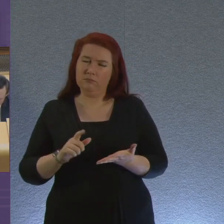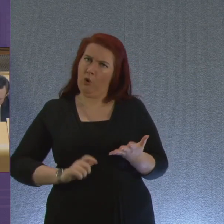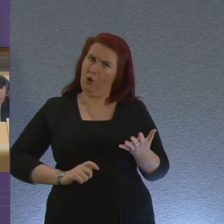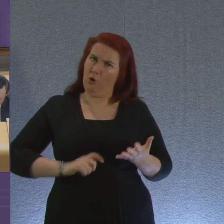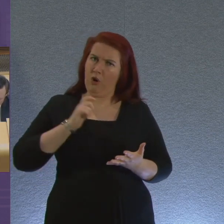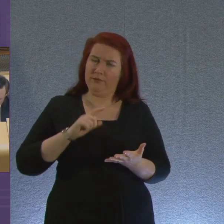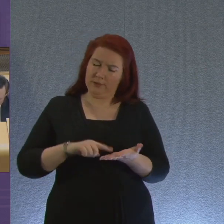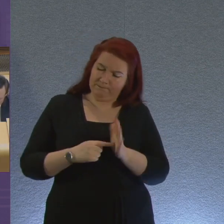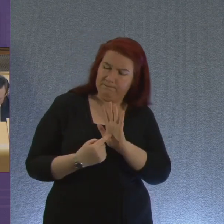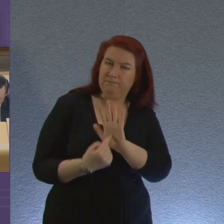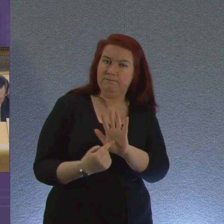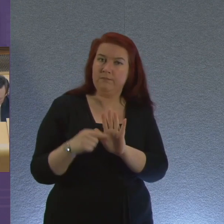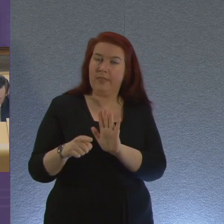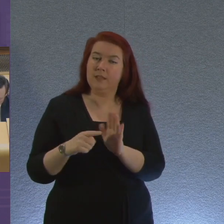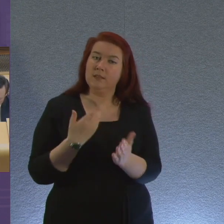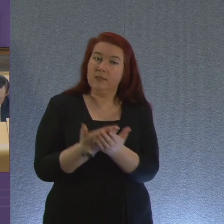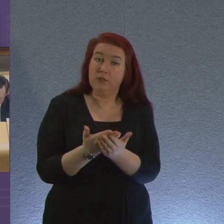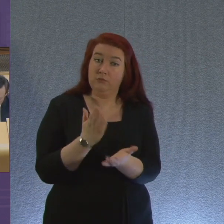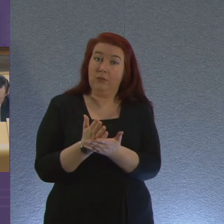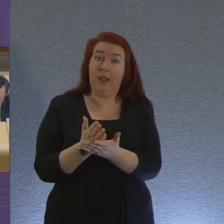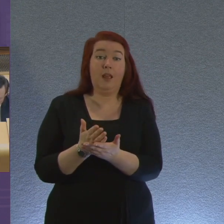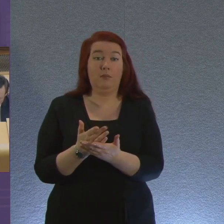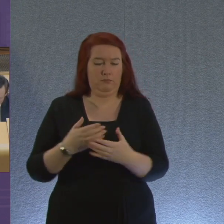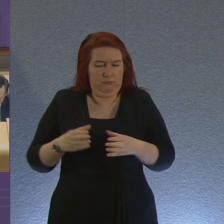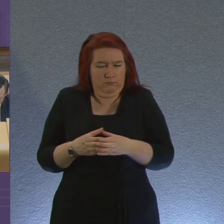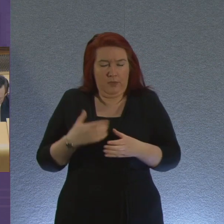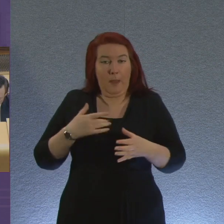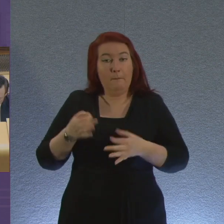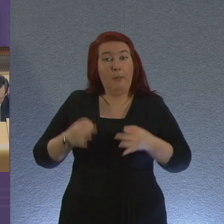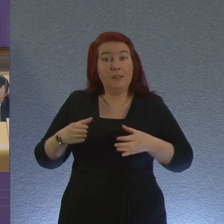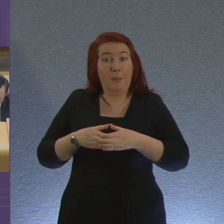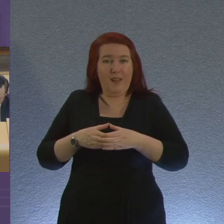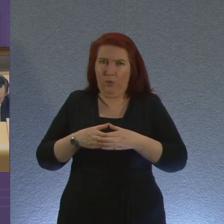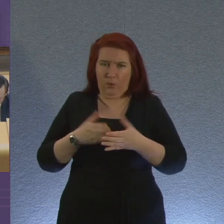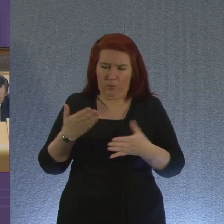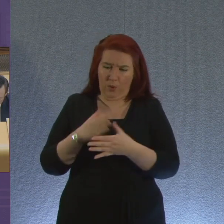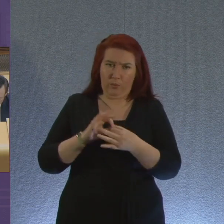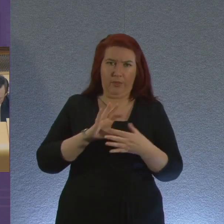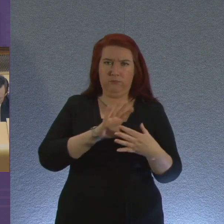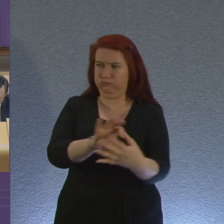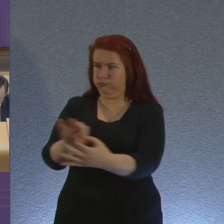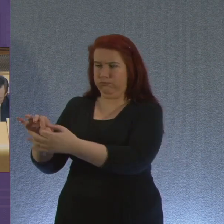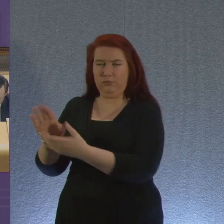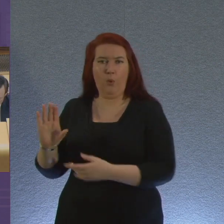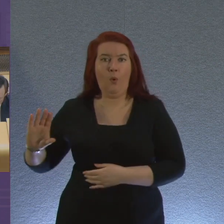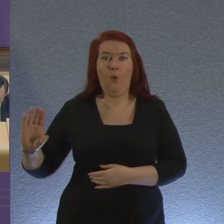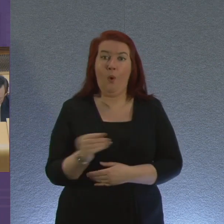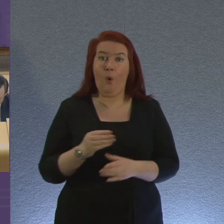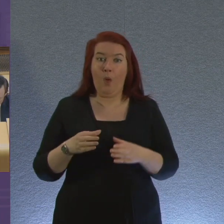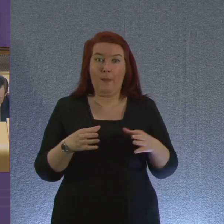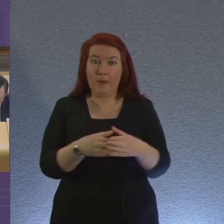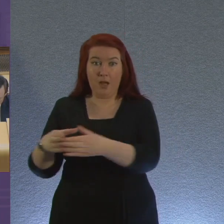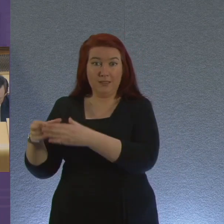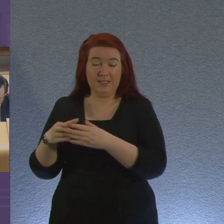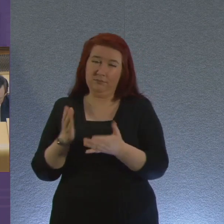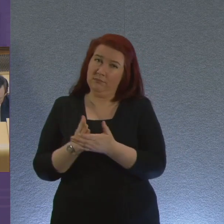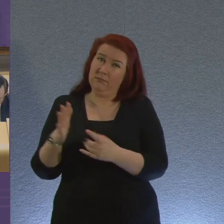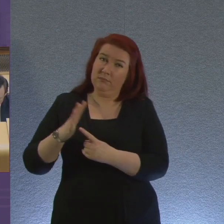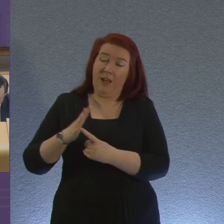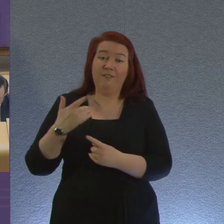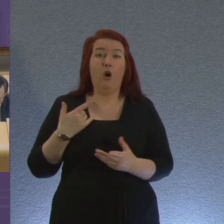this legislation, working with the opposition parties. And that is particularly important given the very limited time that is available